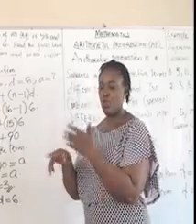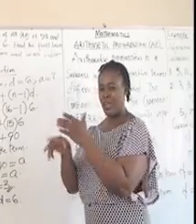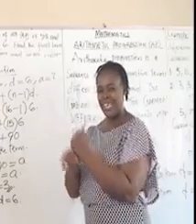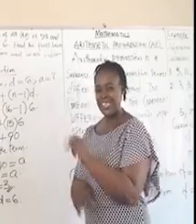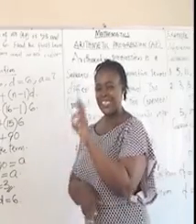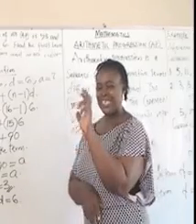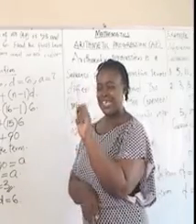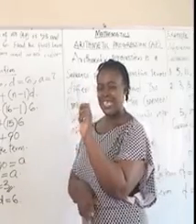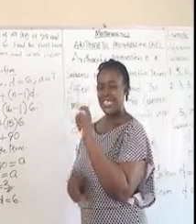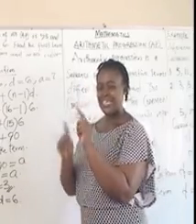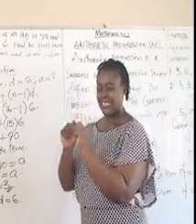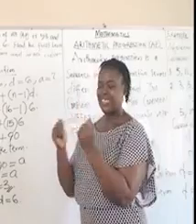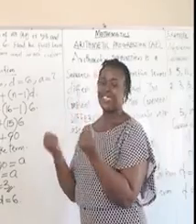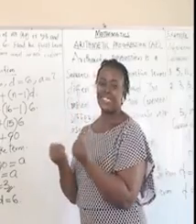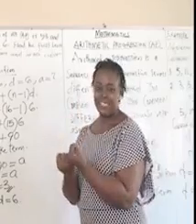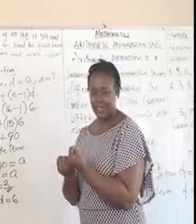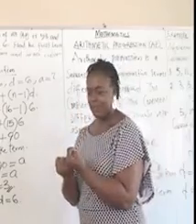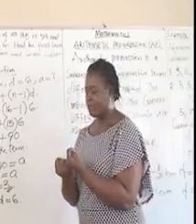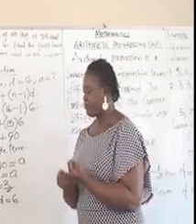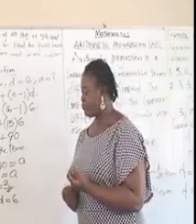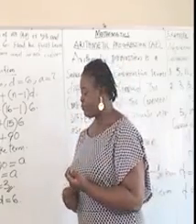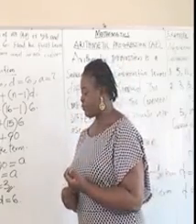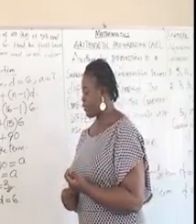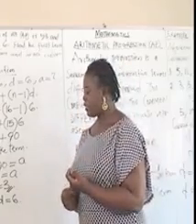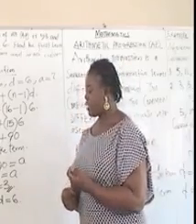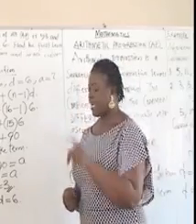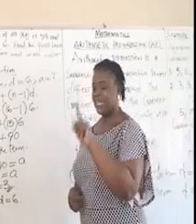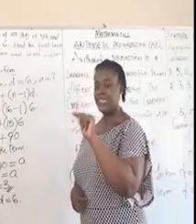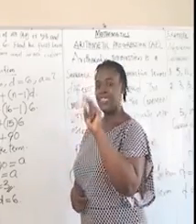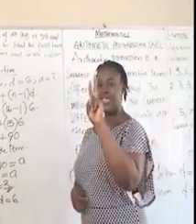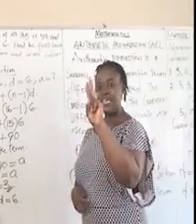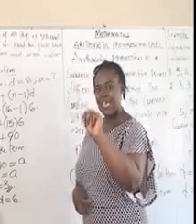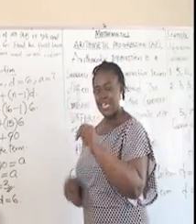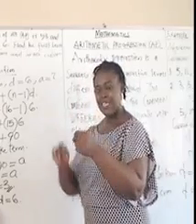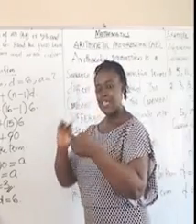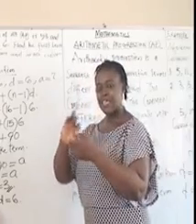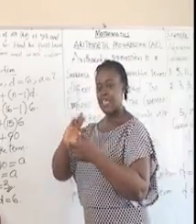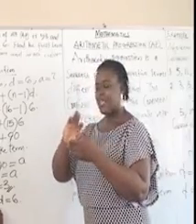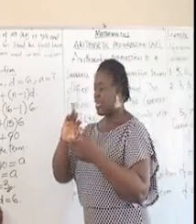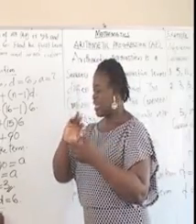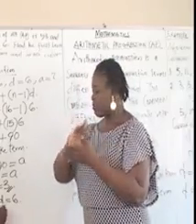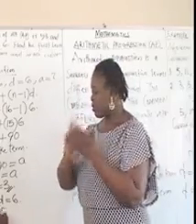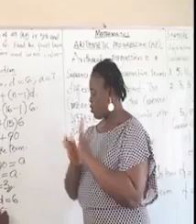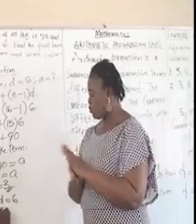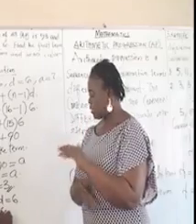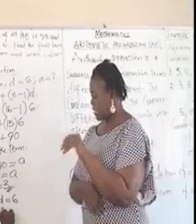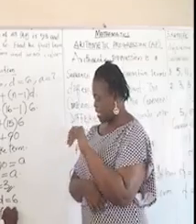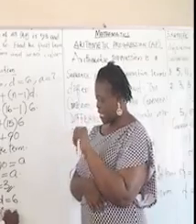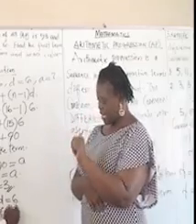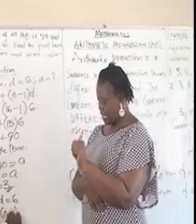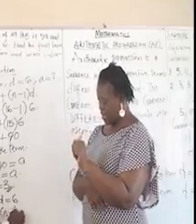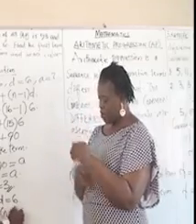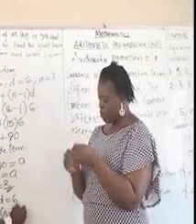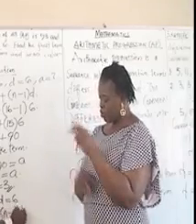of this progression. So our formula Tn is equals to A plus N